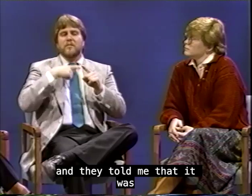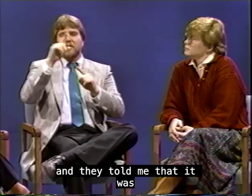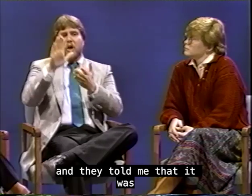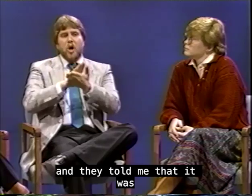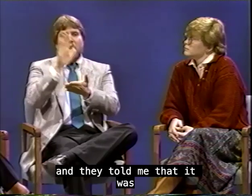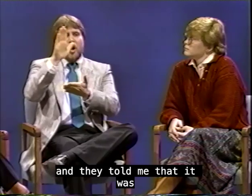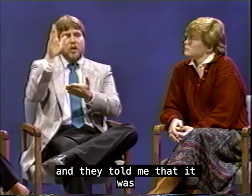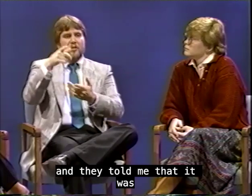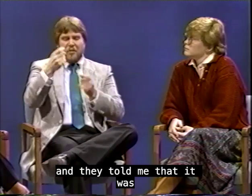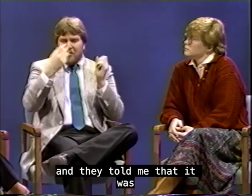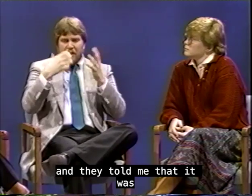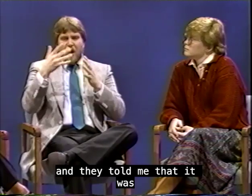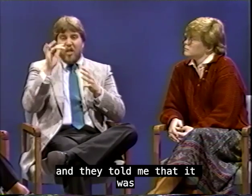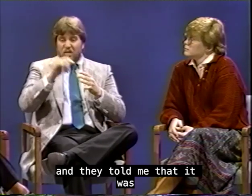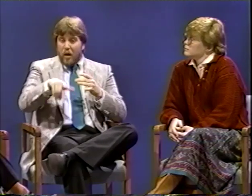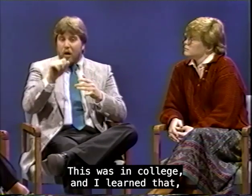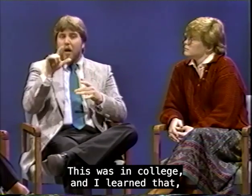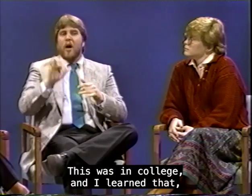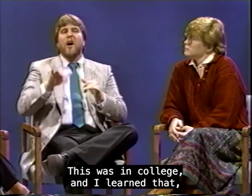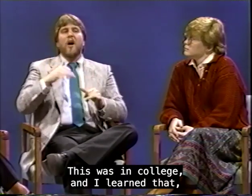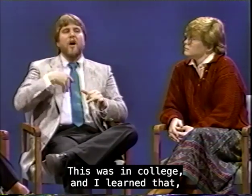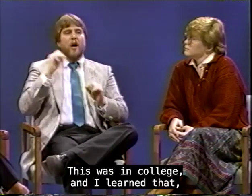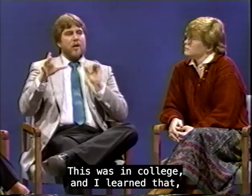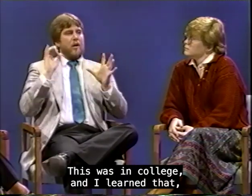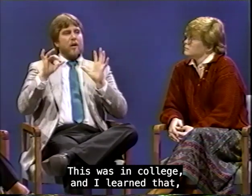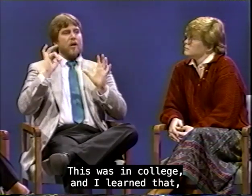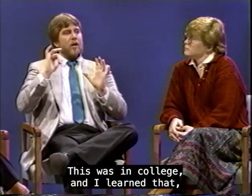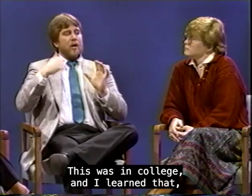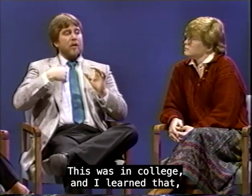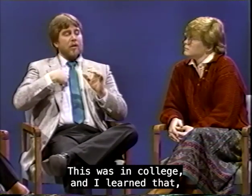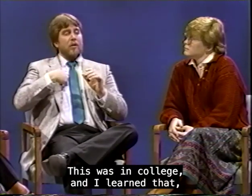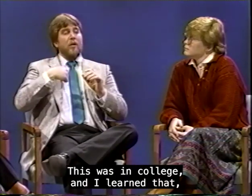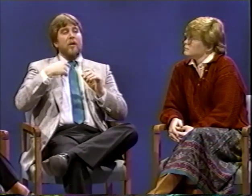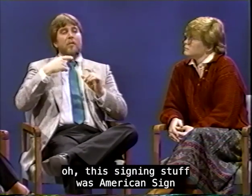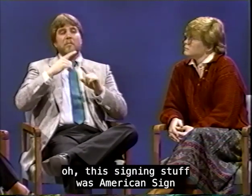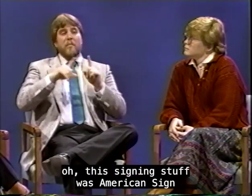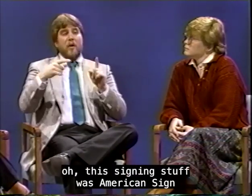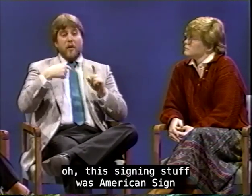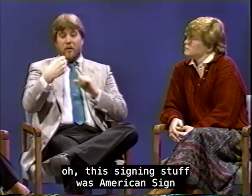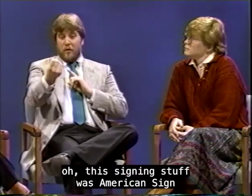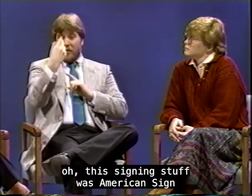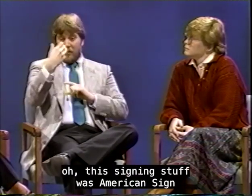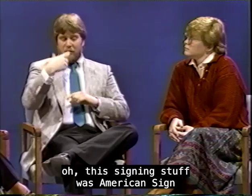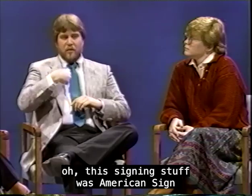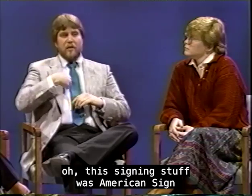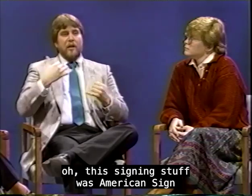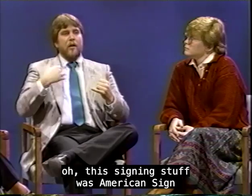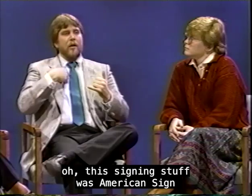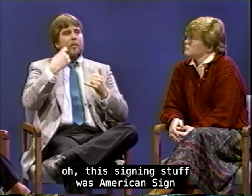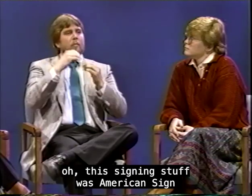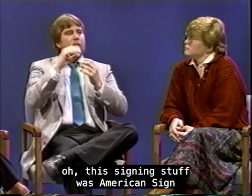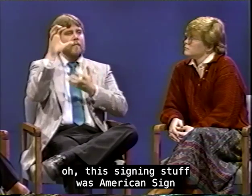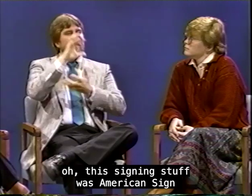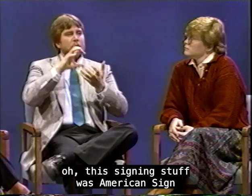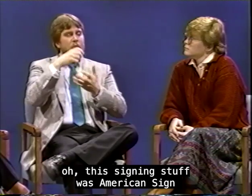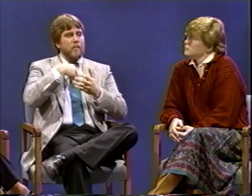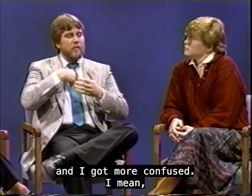told me that it was American Sign Language. This was at college. And I learned that, this signing stuff was American Sign Language. And I got